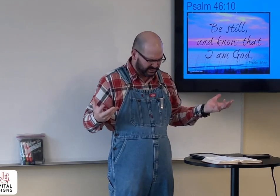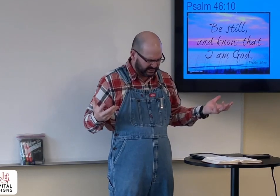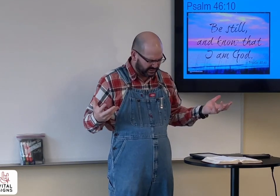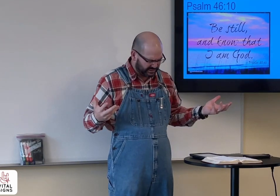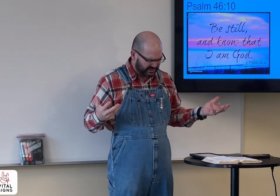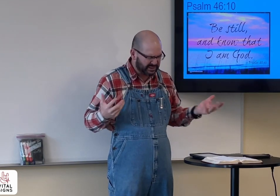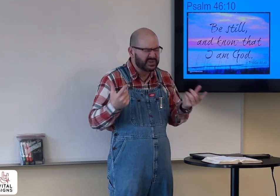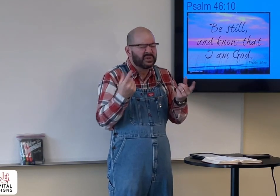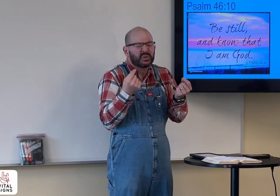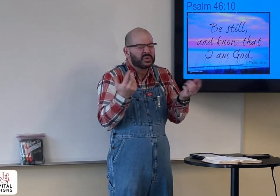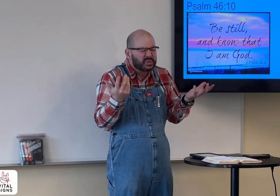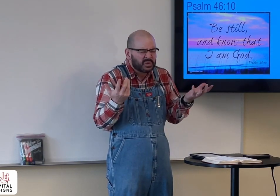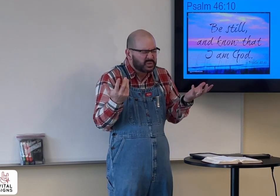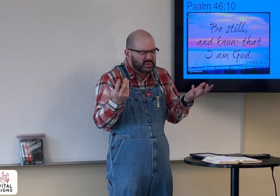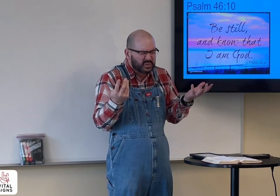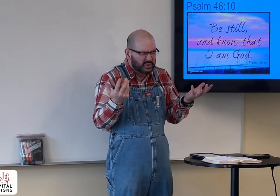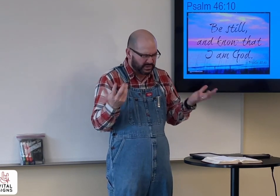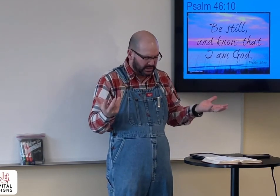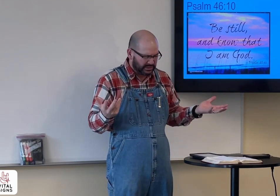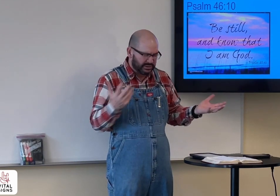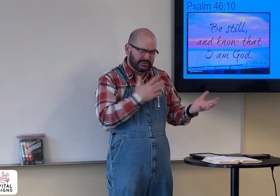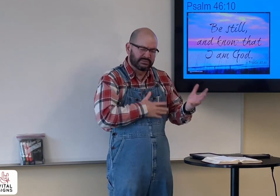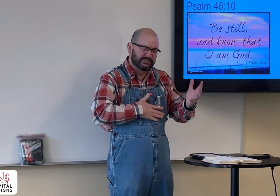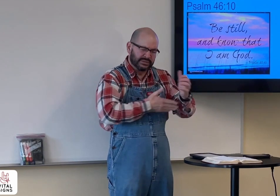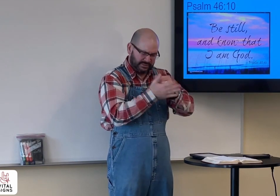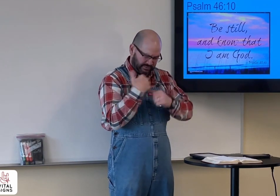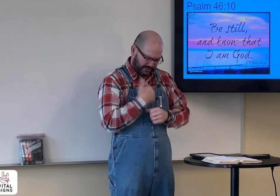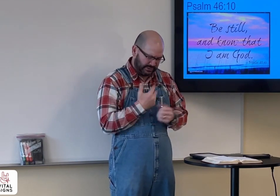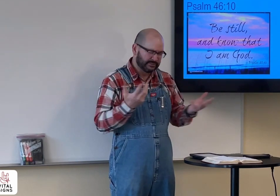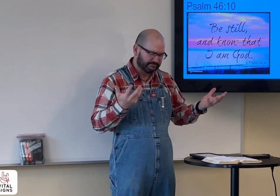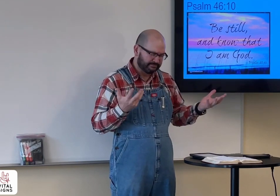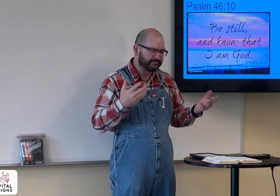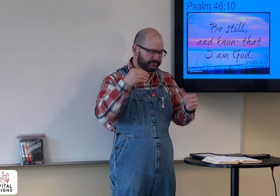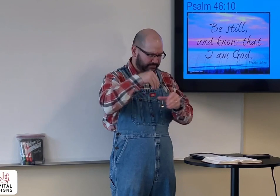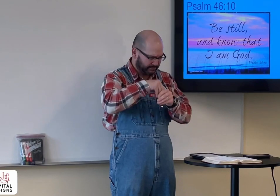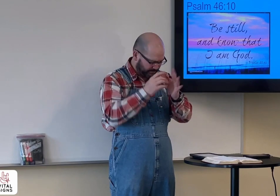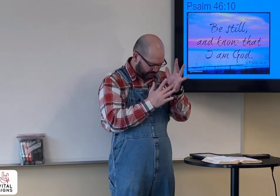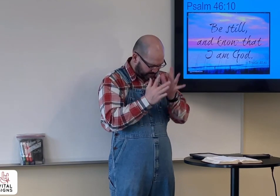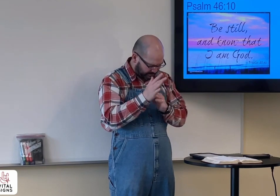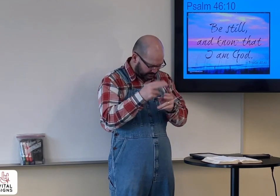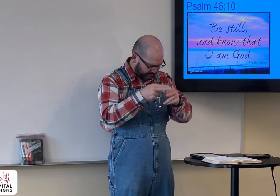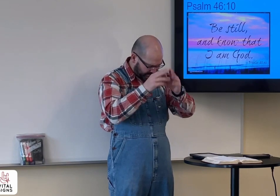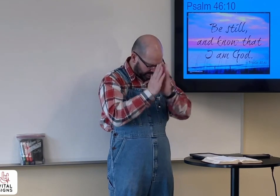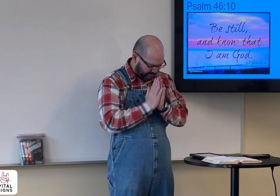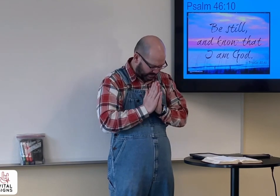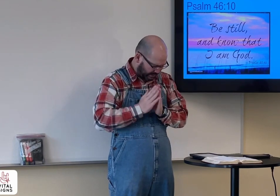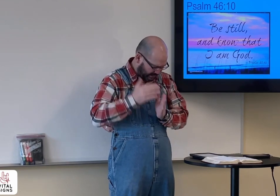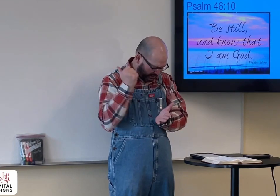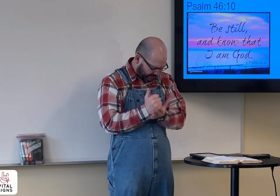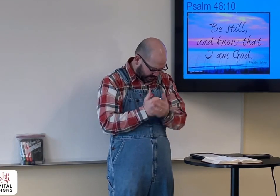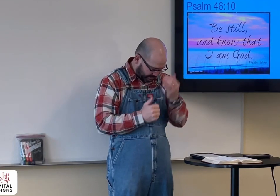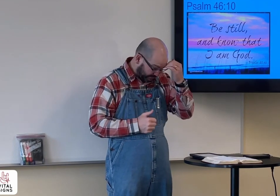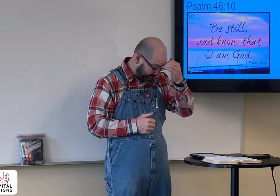How to do this? How are we supposed to do this? Help us to know. In Jesus' name we pray.